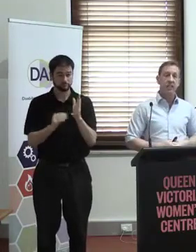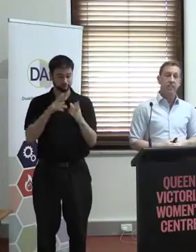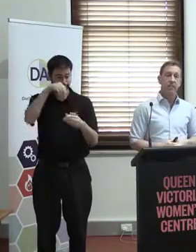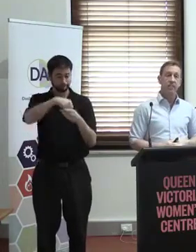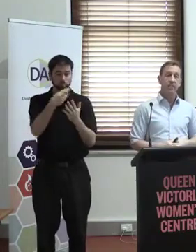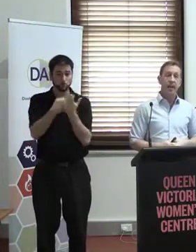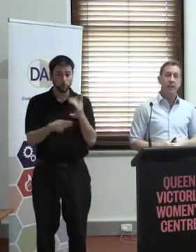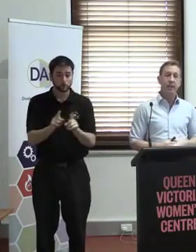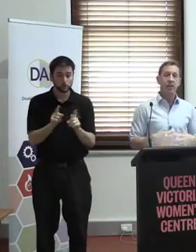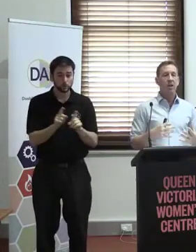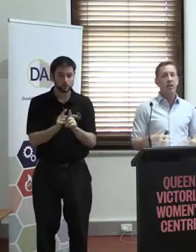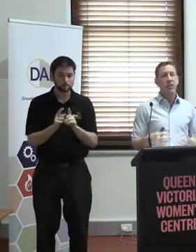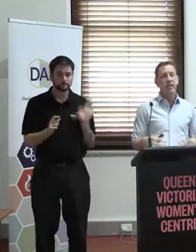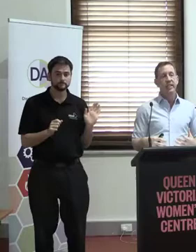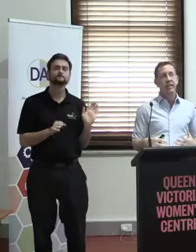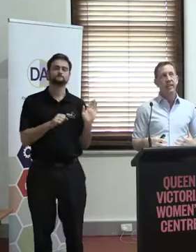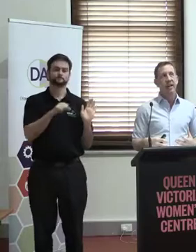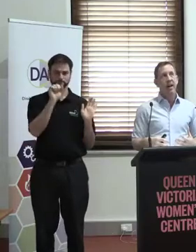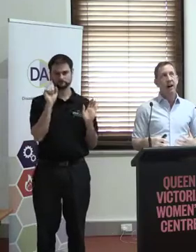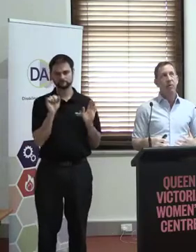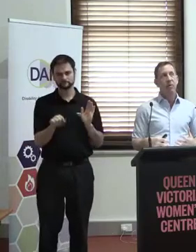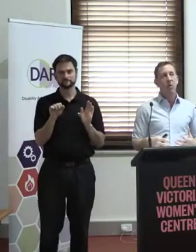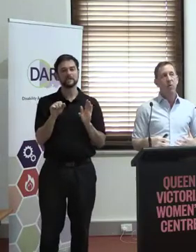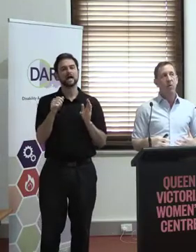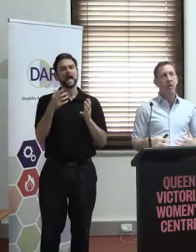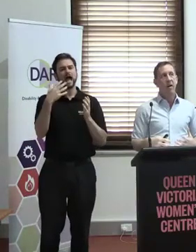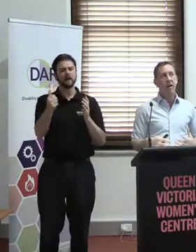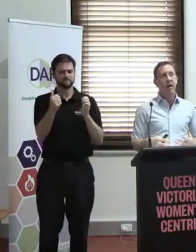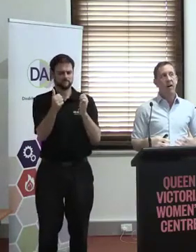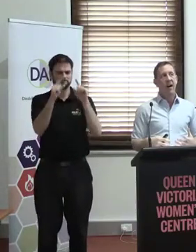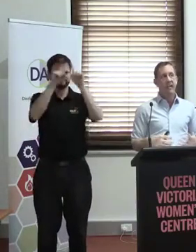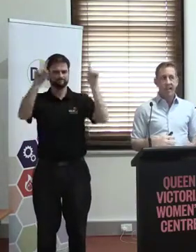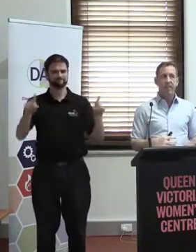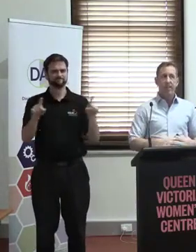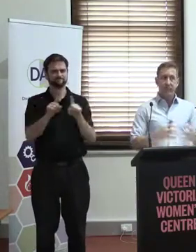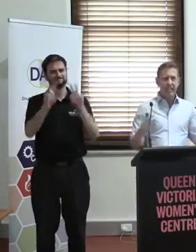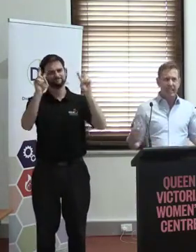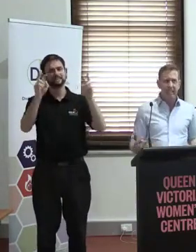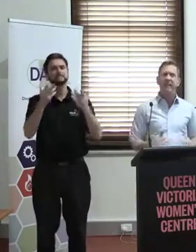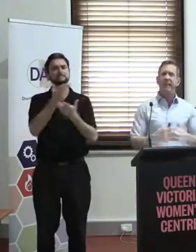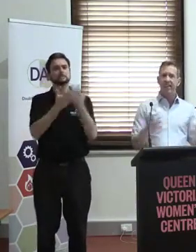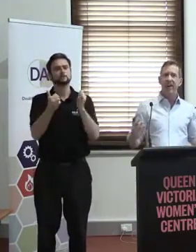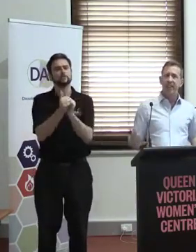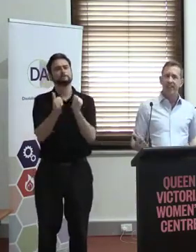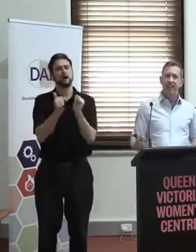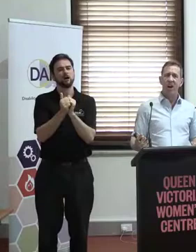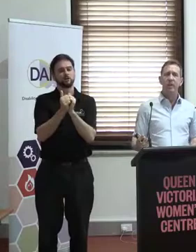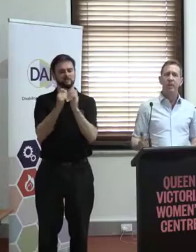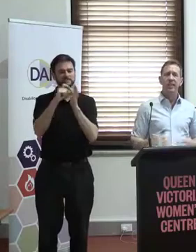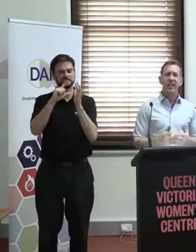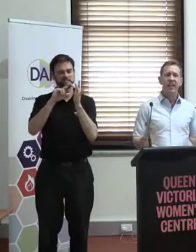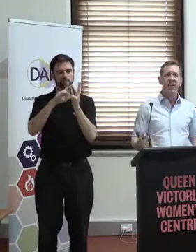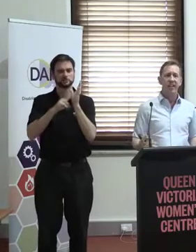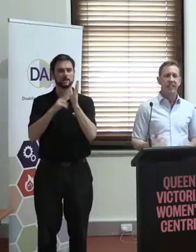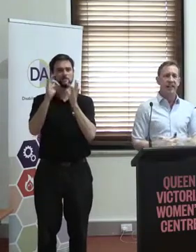raised in the discussion paper, which is again, particularly in an NDIS